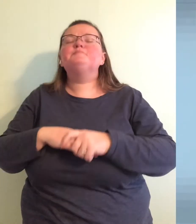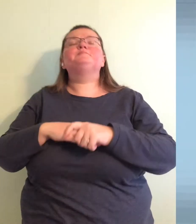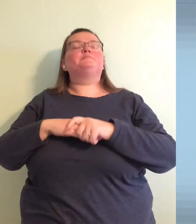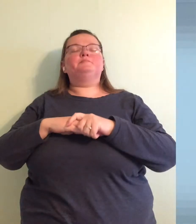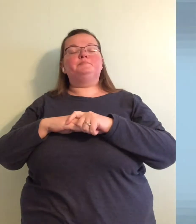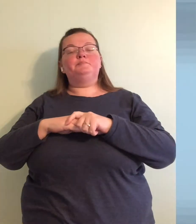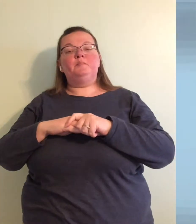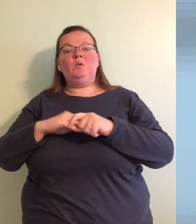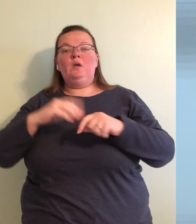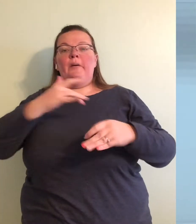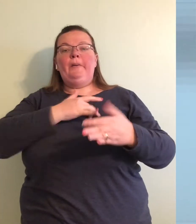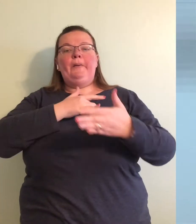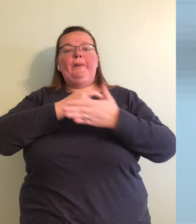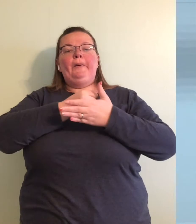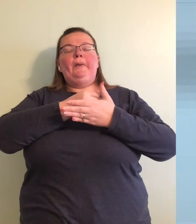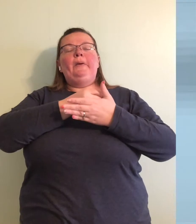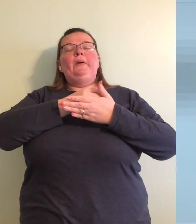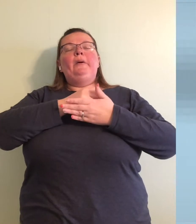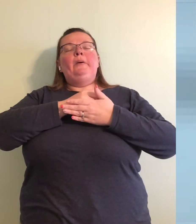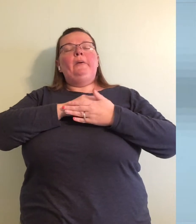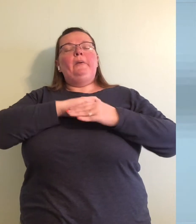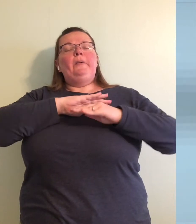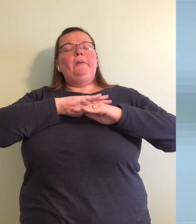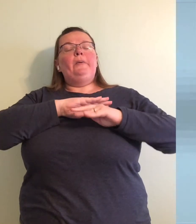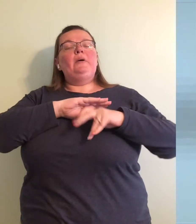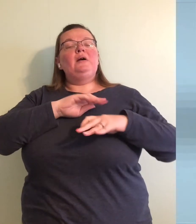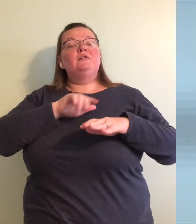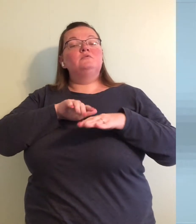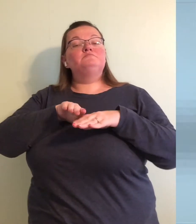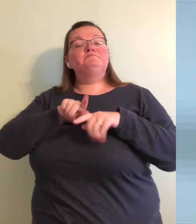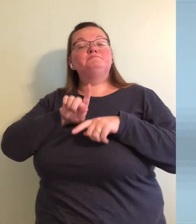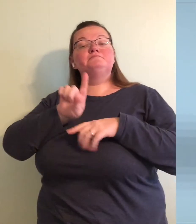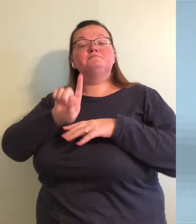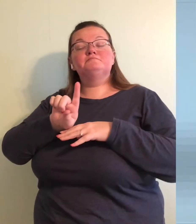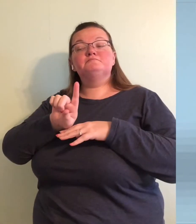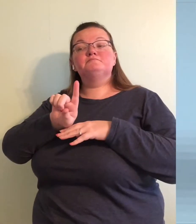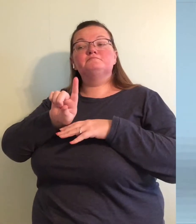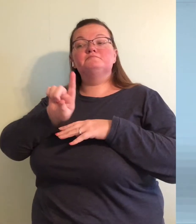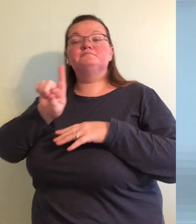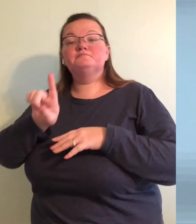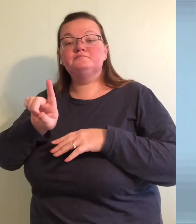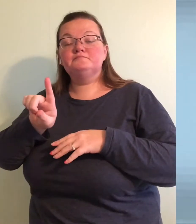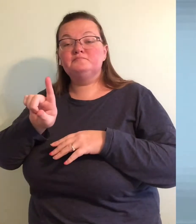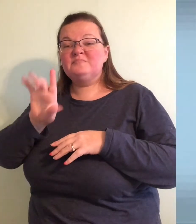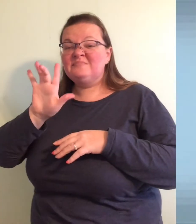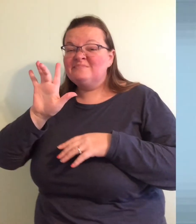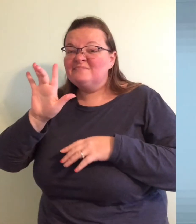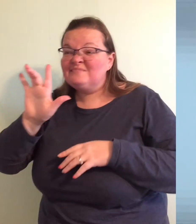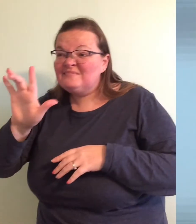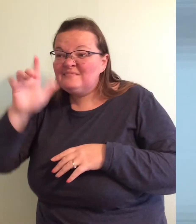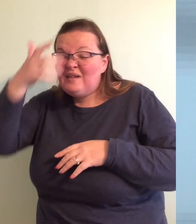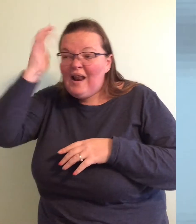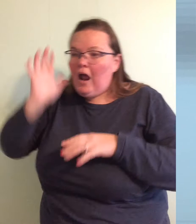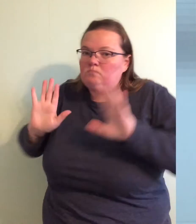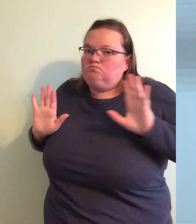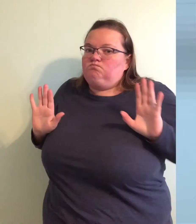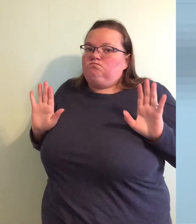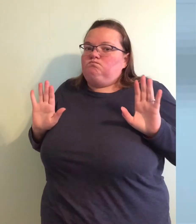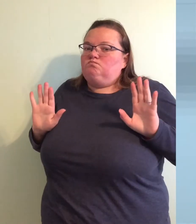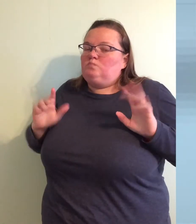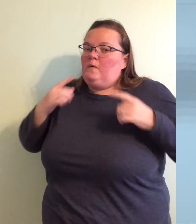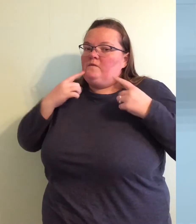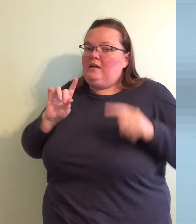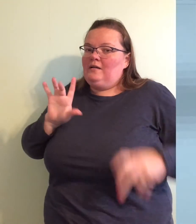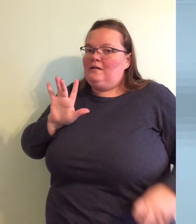beating as if it would burst, Edmund ventured to go up to the lion. Even now he hardly dared to touch it, but at last he put